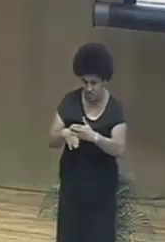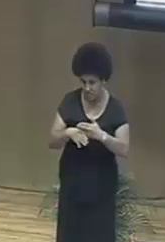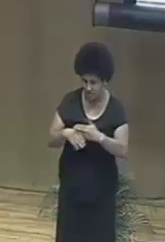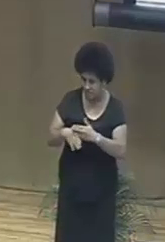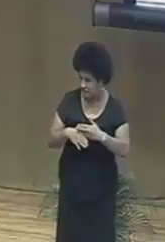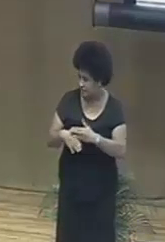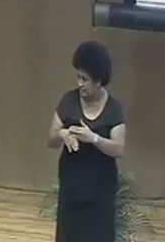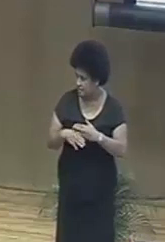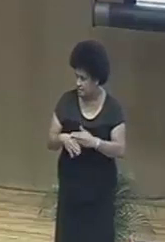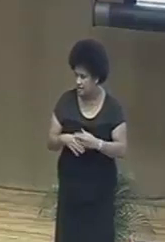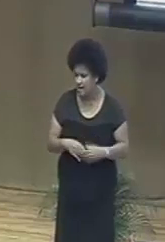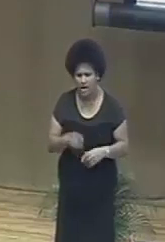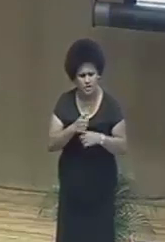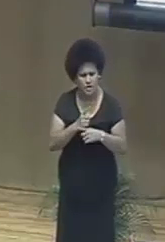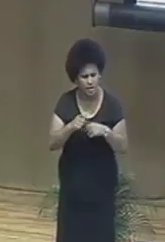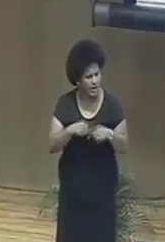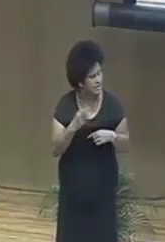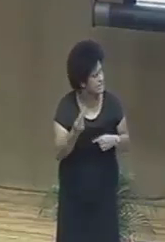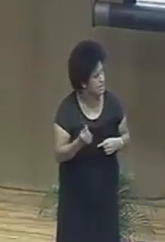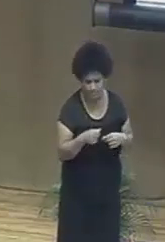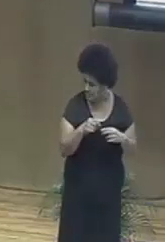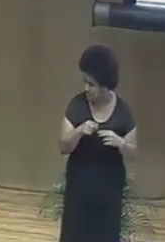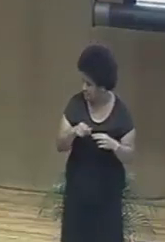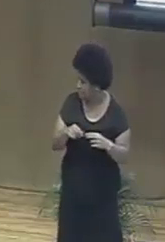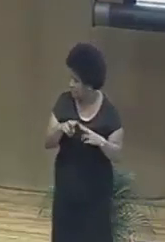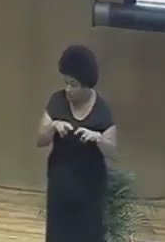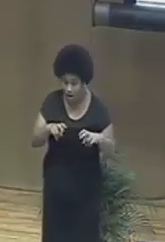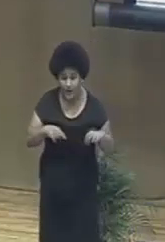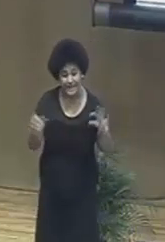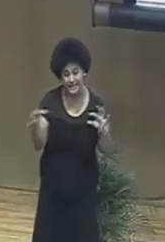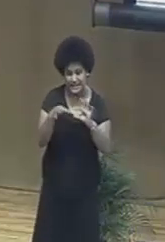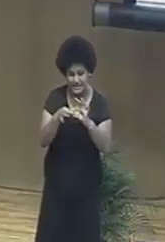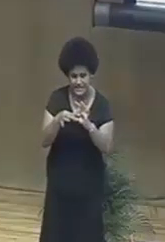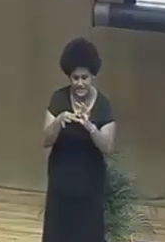At the end of the presentation, you'll find the links to the researchers.